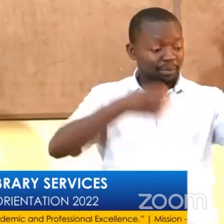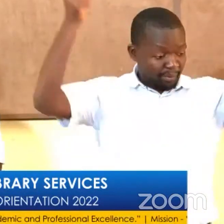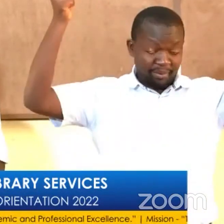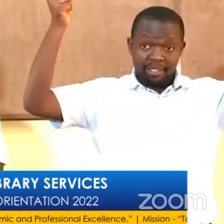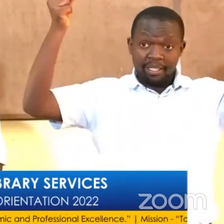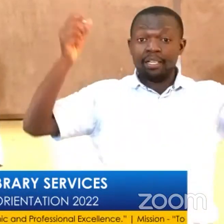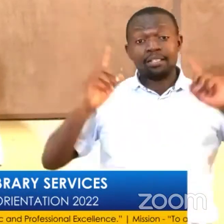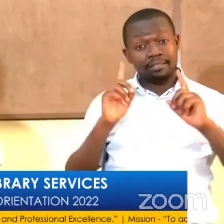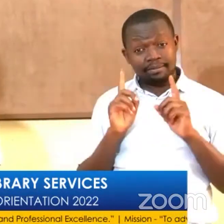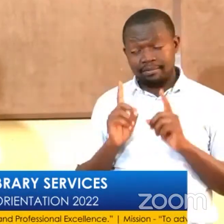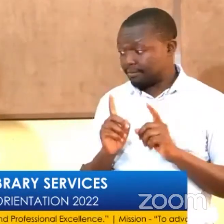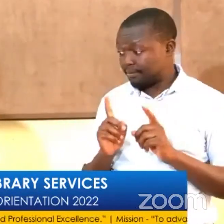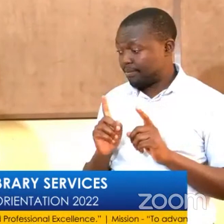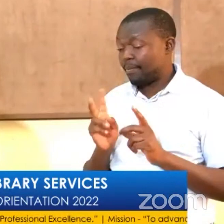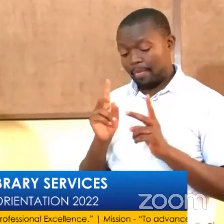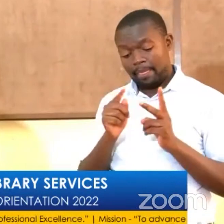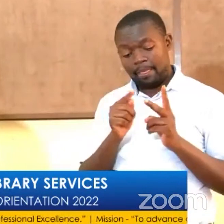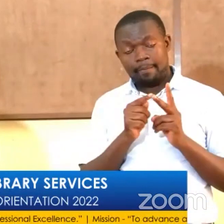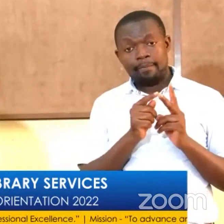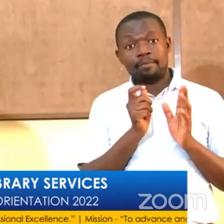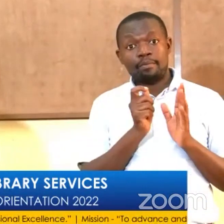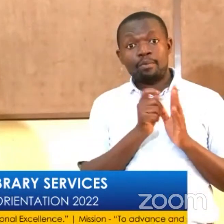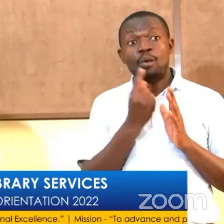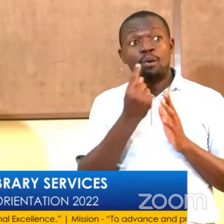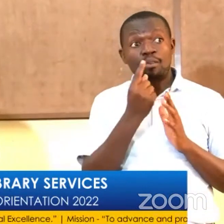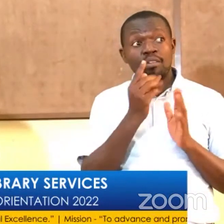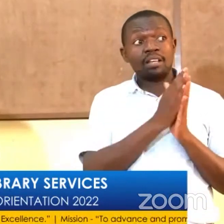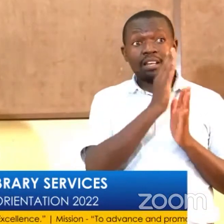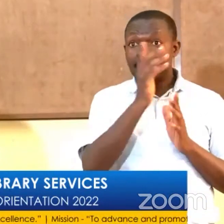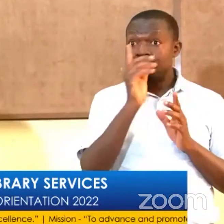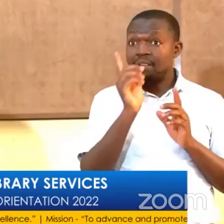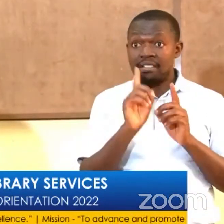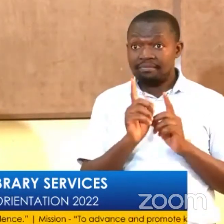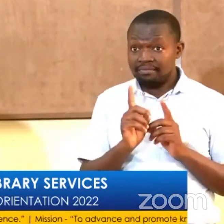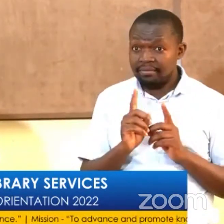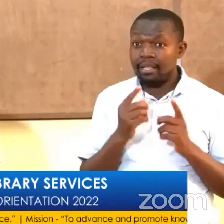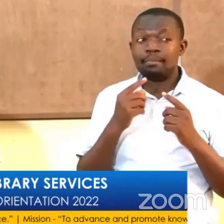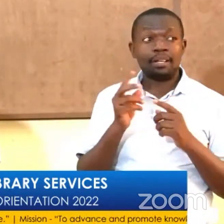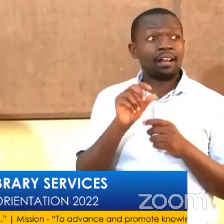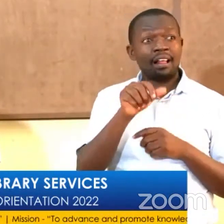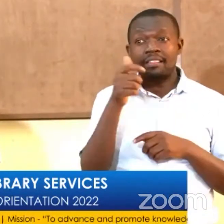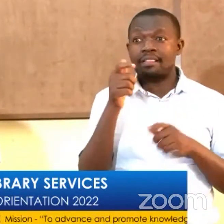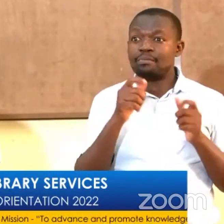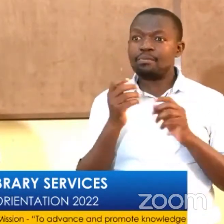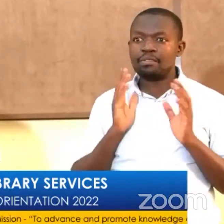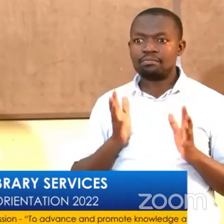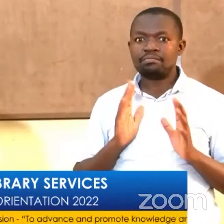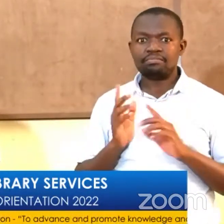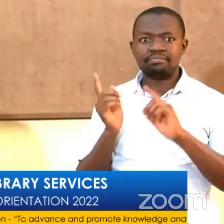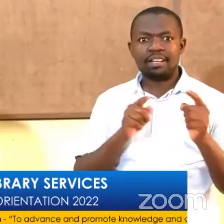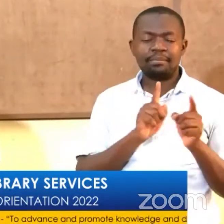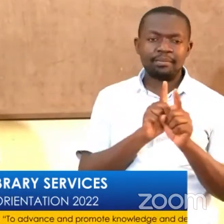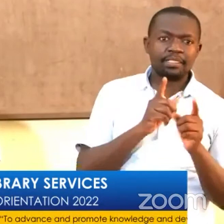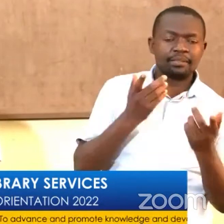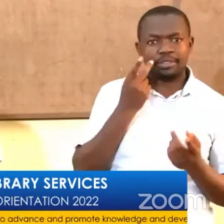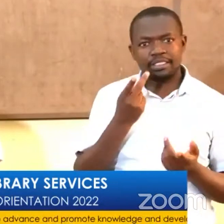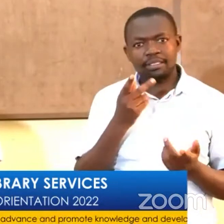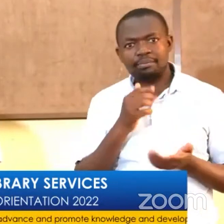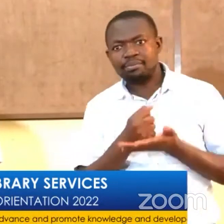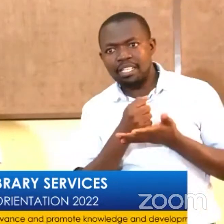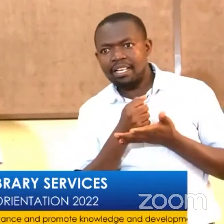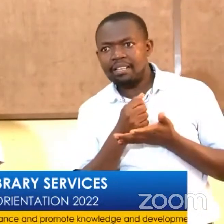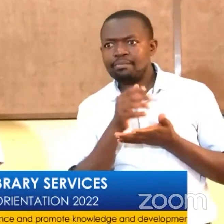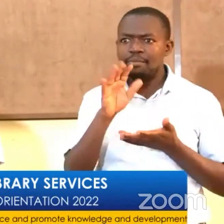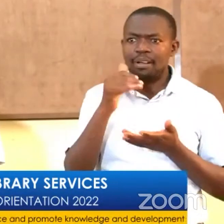to, not only in the library, there are people who are going to come rushing to you that please help me with